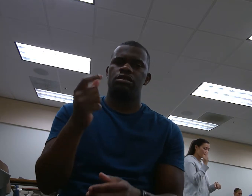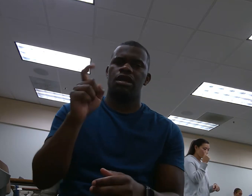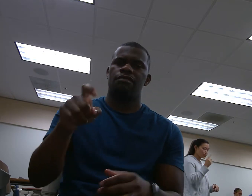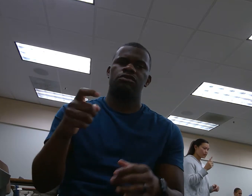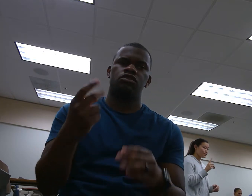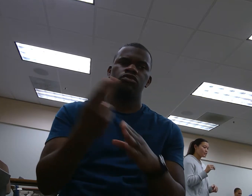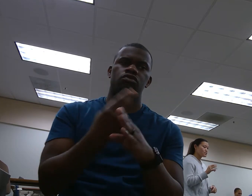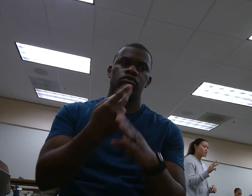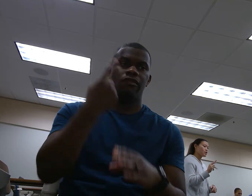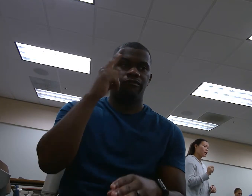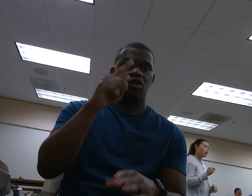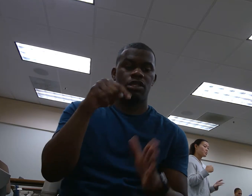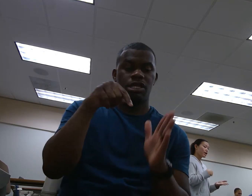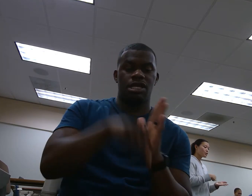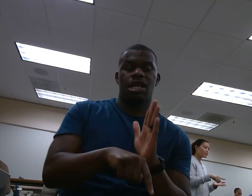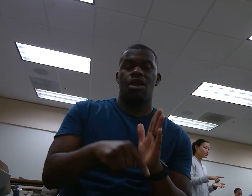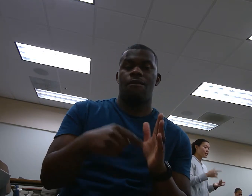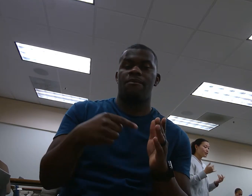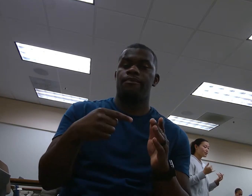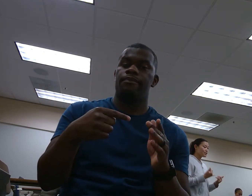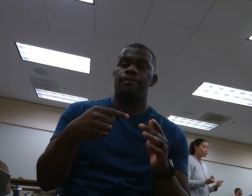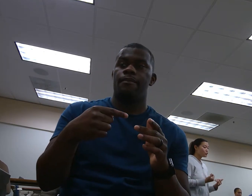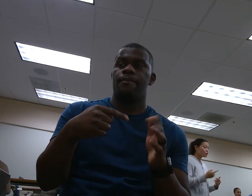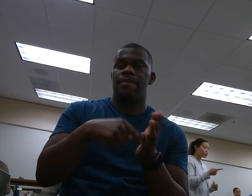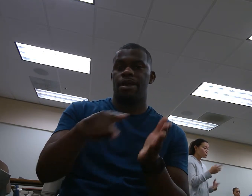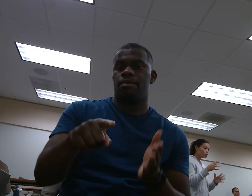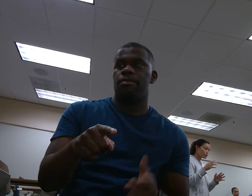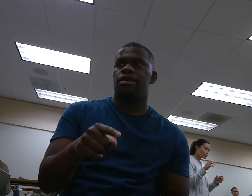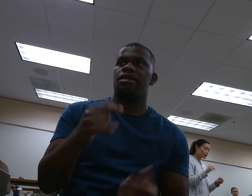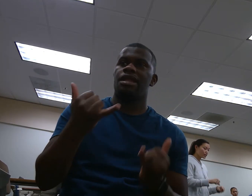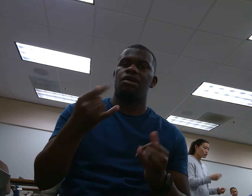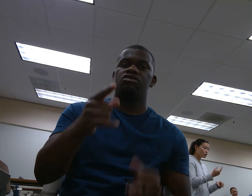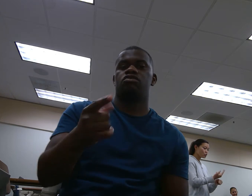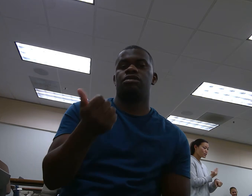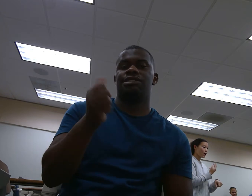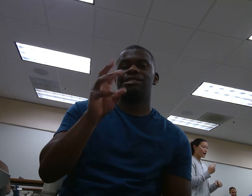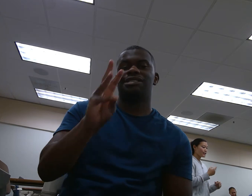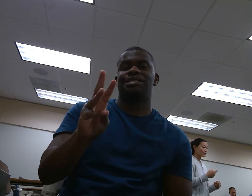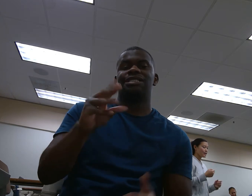that netted against your rent, now you're $16,000. Now you're $16,000 out of pocket.